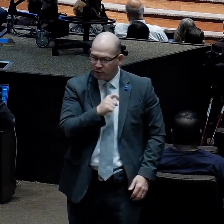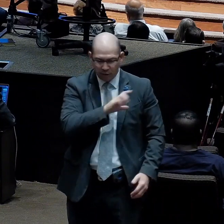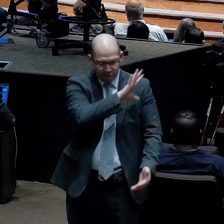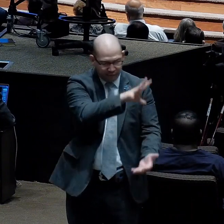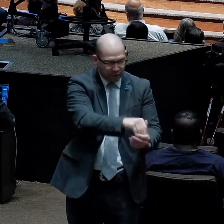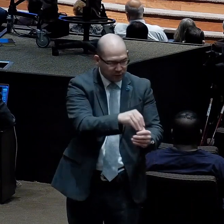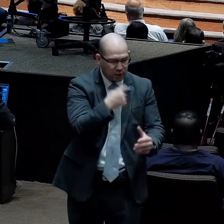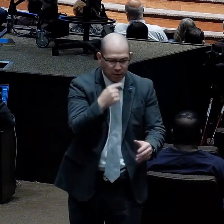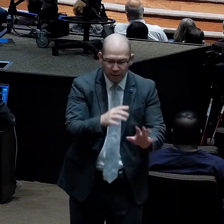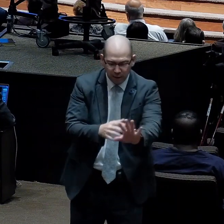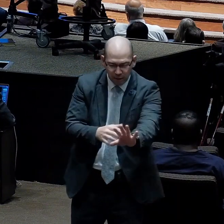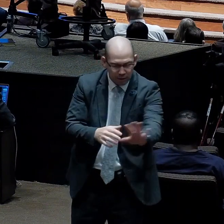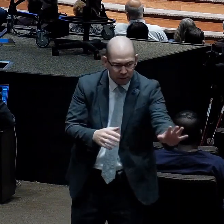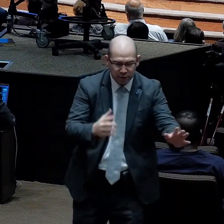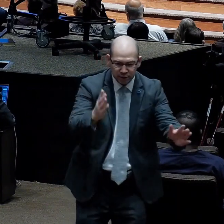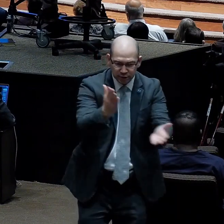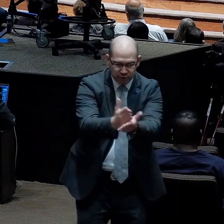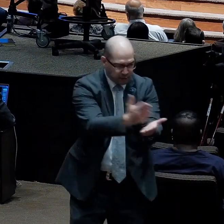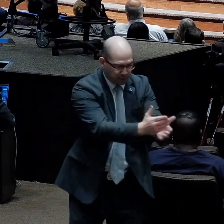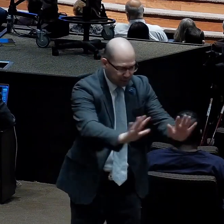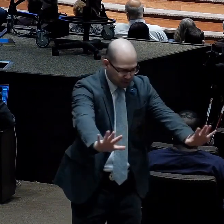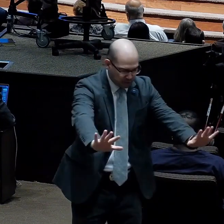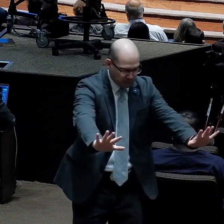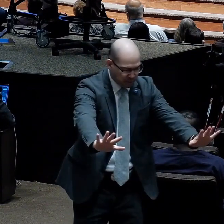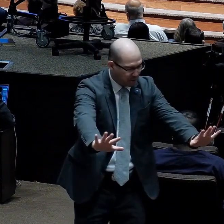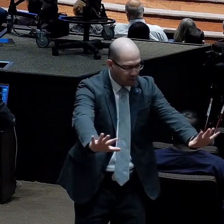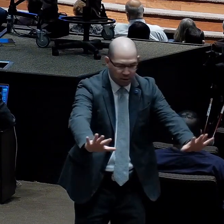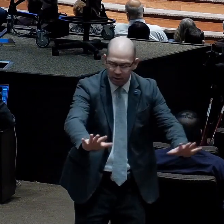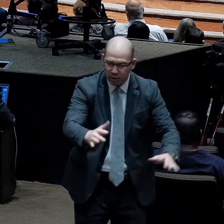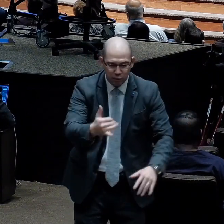let's talk. We don't say that word.